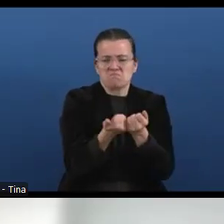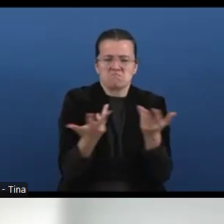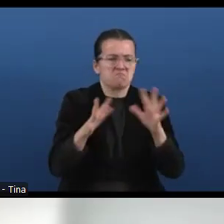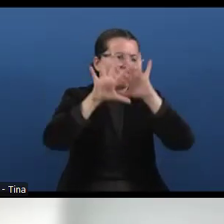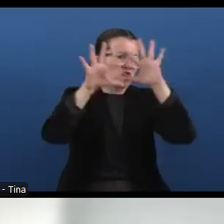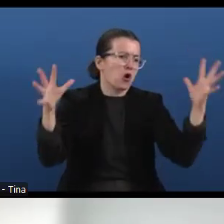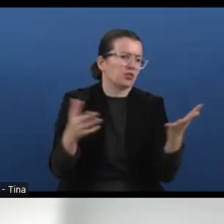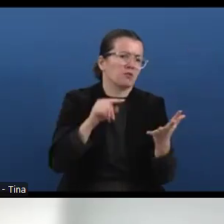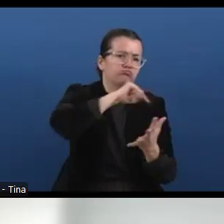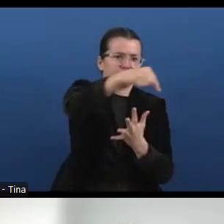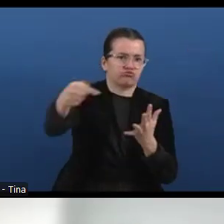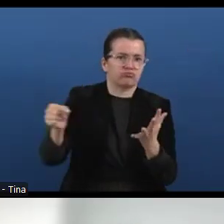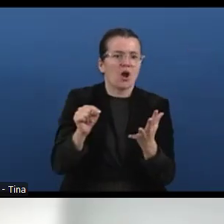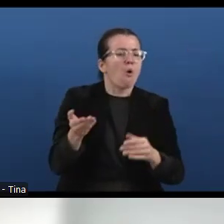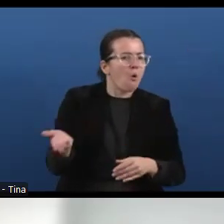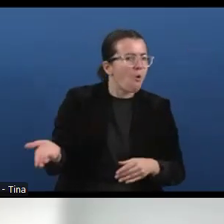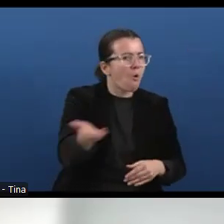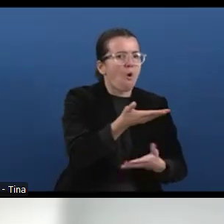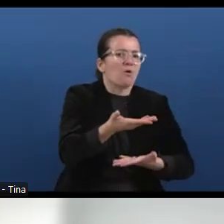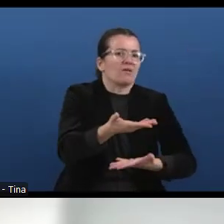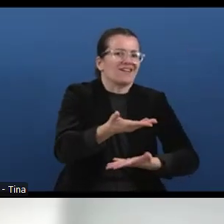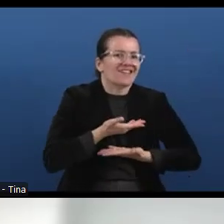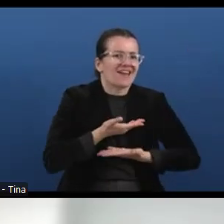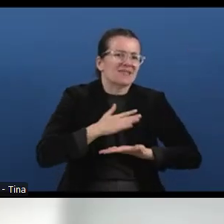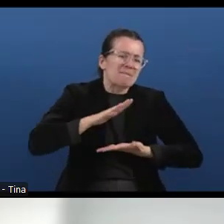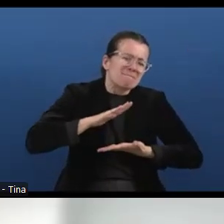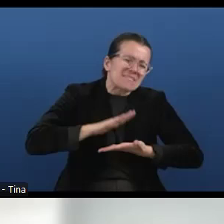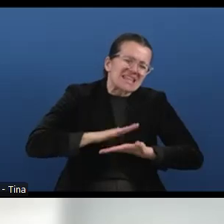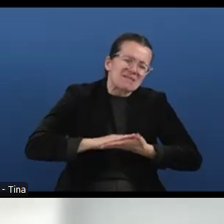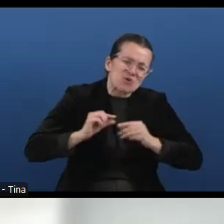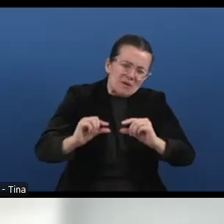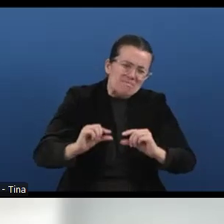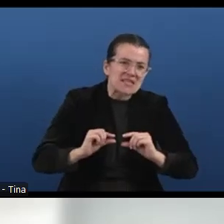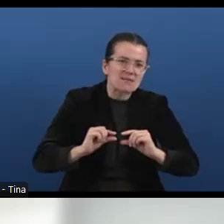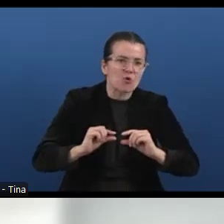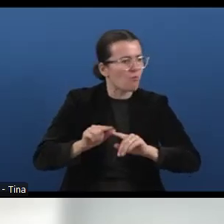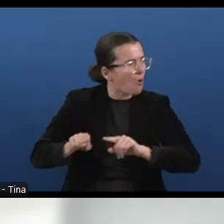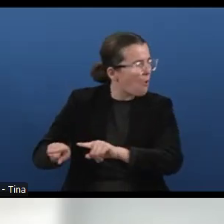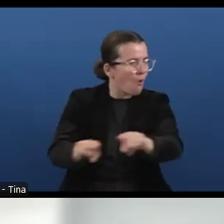and employment status. Currently, ENGIE Care covers